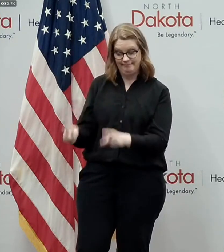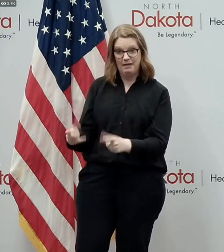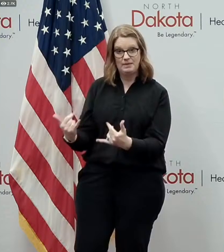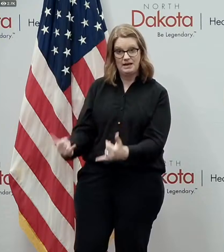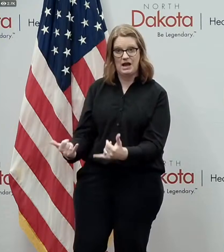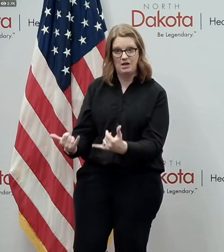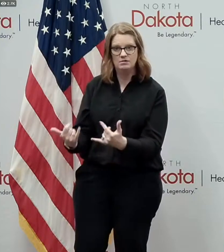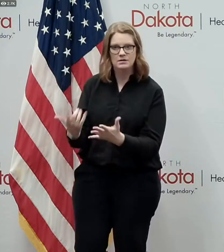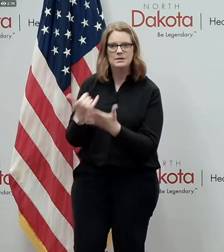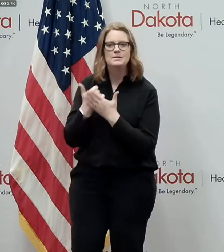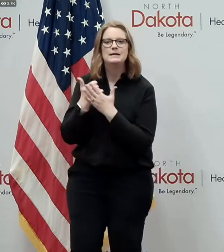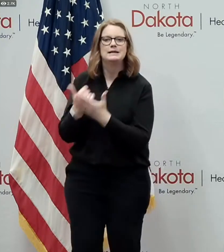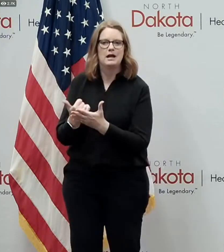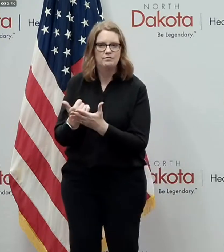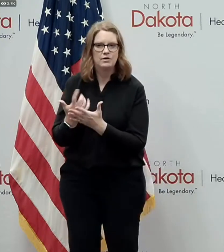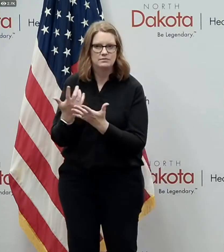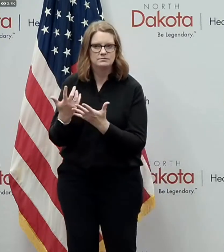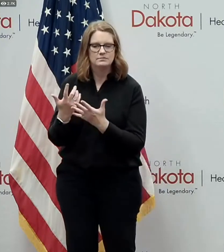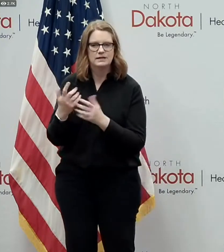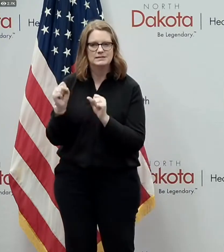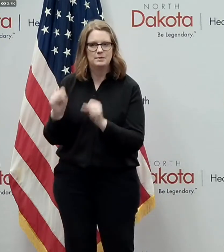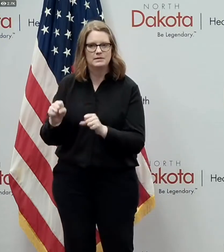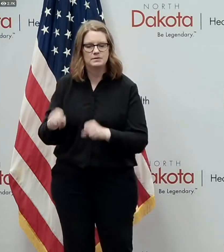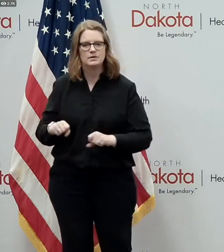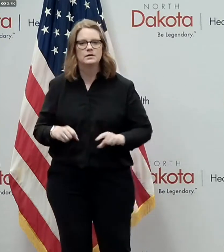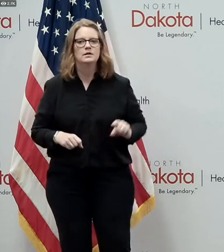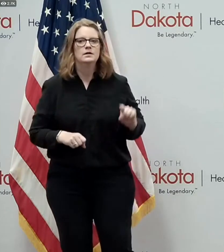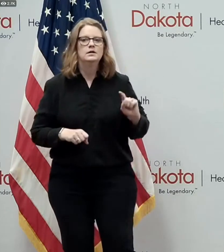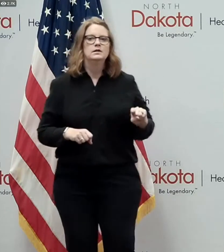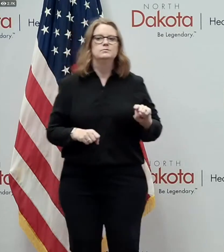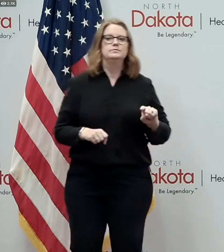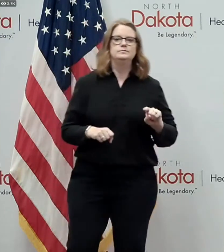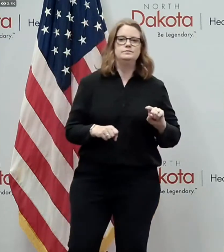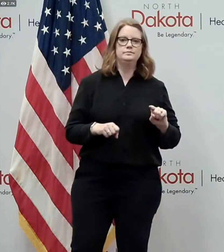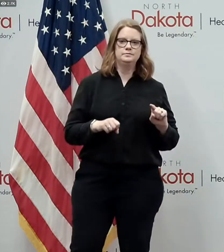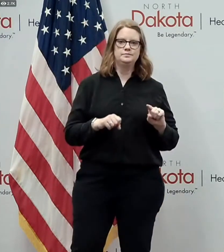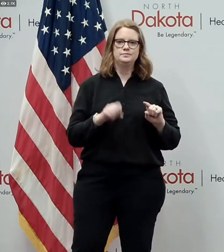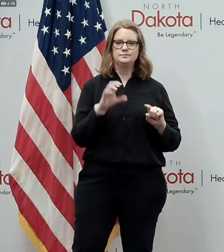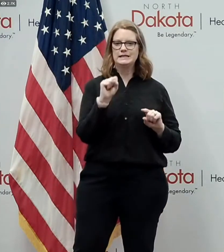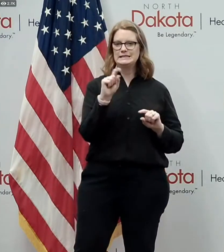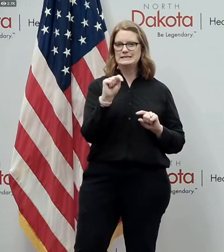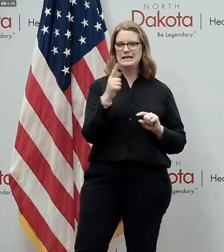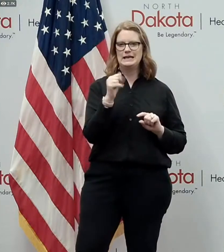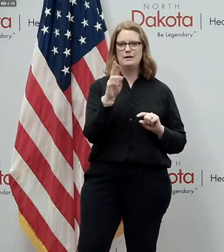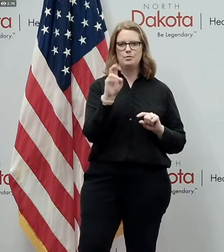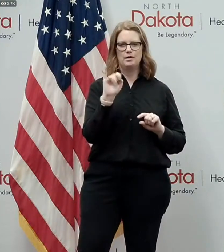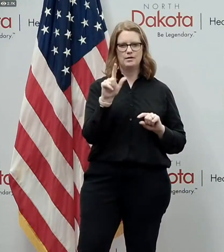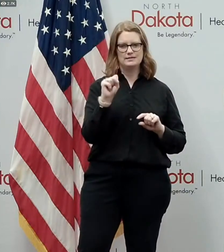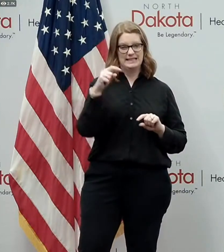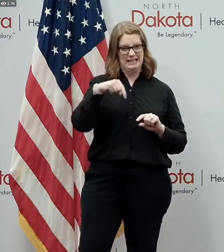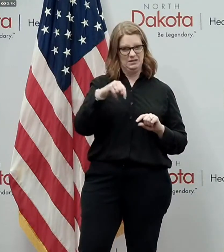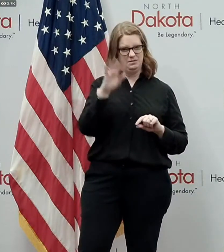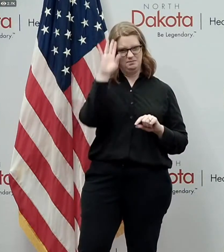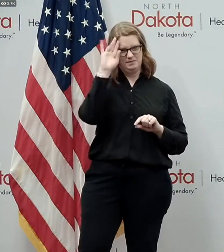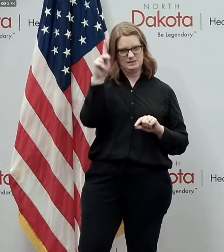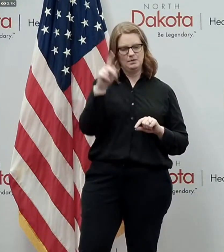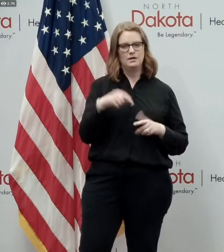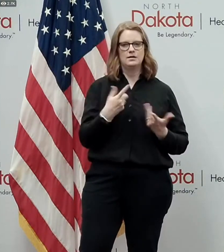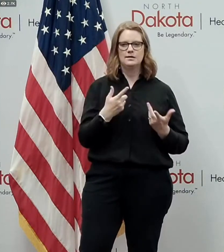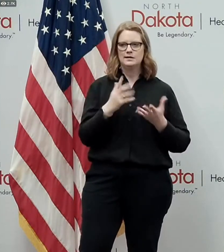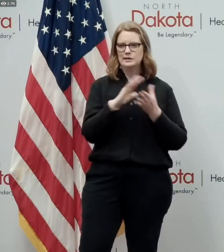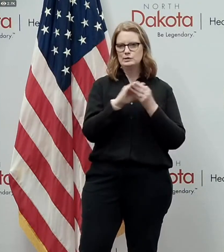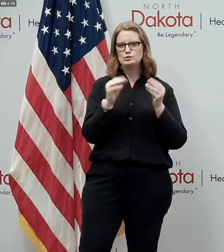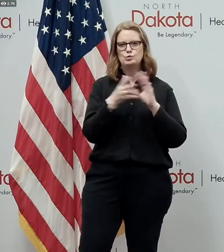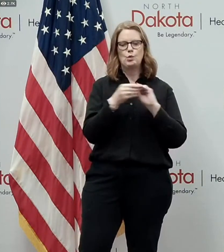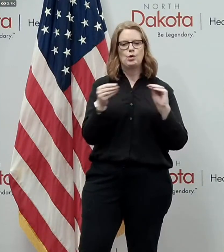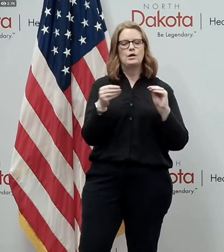as helpful and productive and as possible. But right here at St. Gabriel's in Bismarck, we had a wonderful story that was